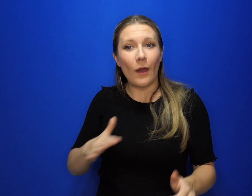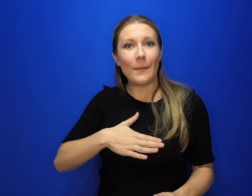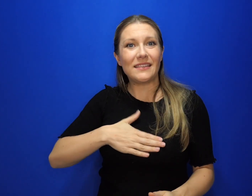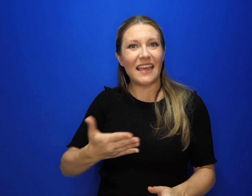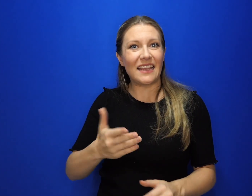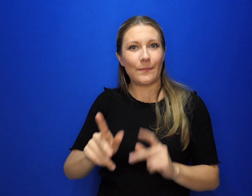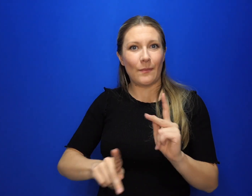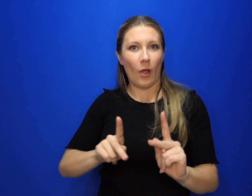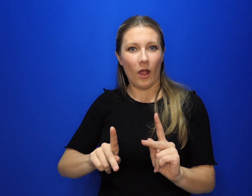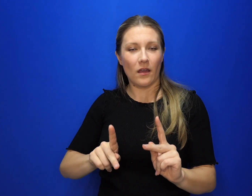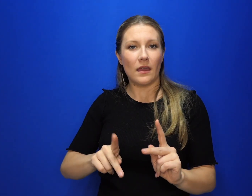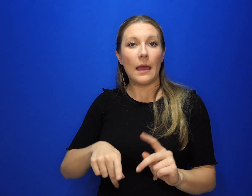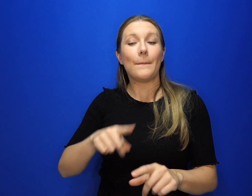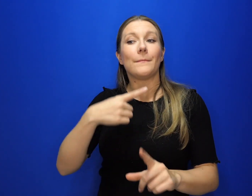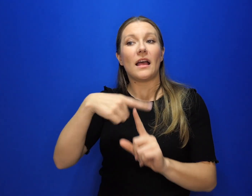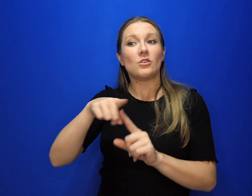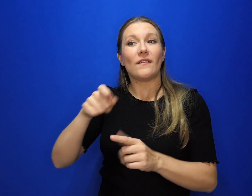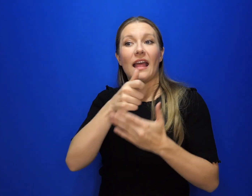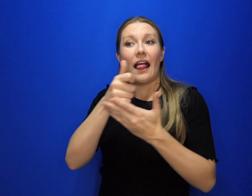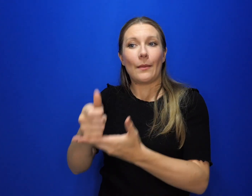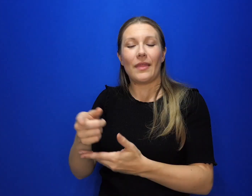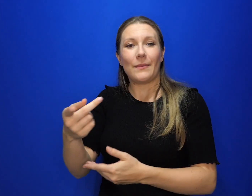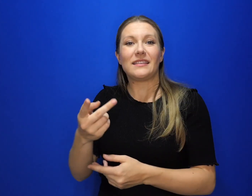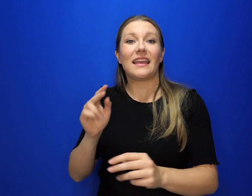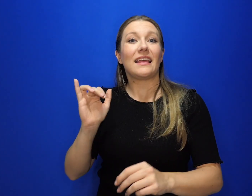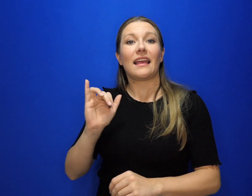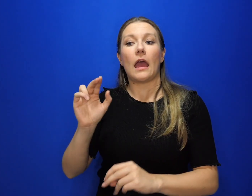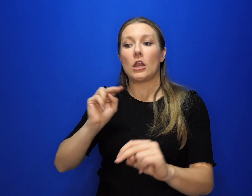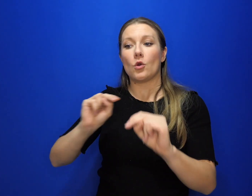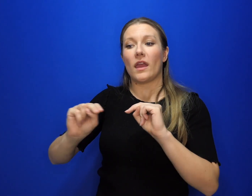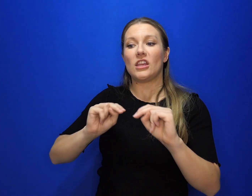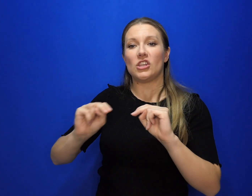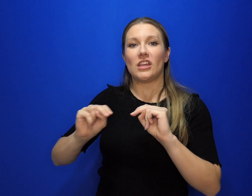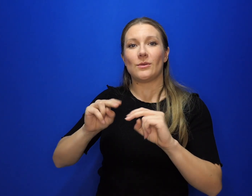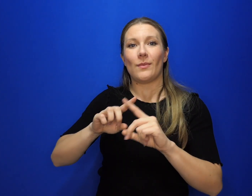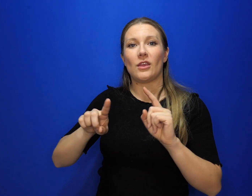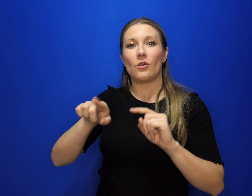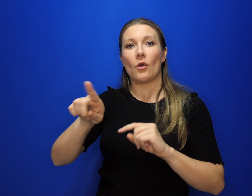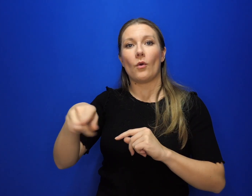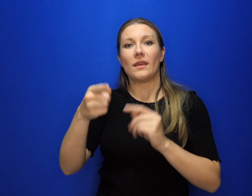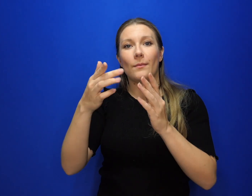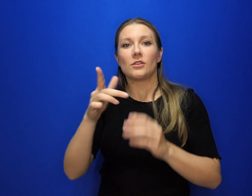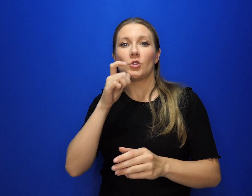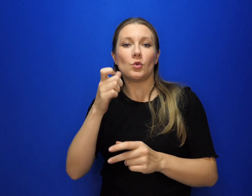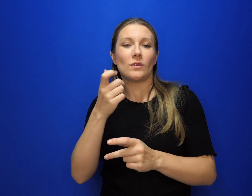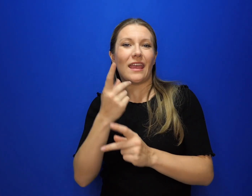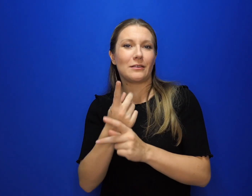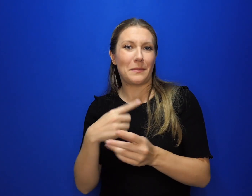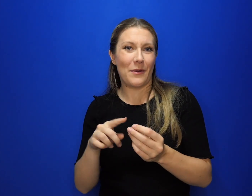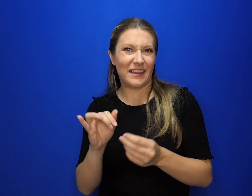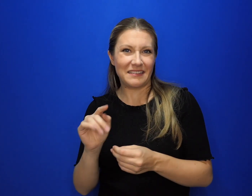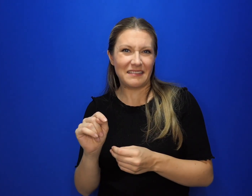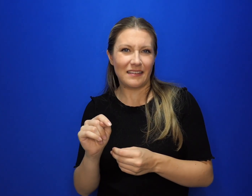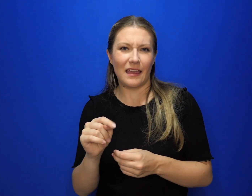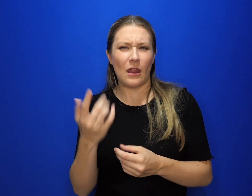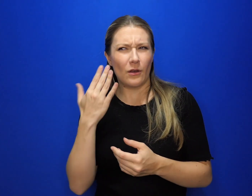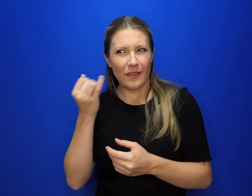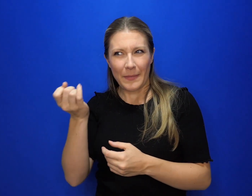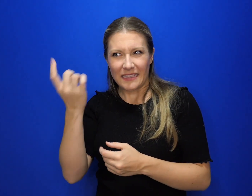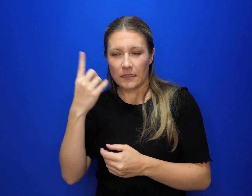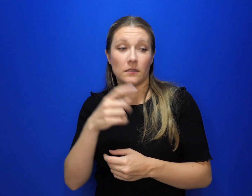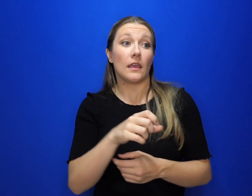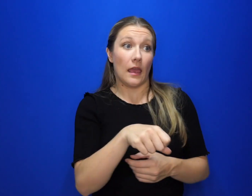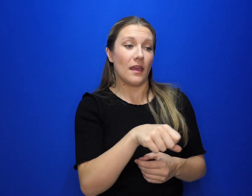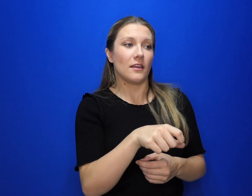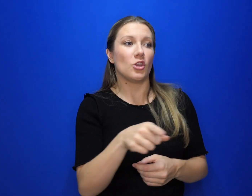be helping them. It's a negotiation that you're the only one who cares how it goes. I don't know if that makes sense or not, right? So you almost have to defend